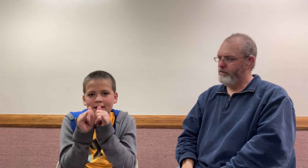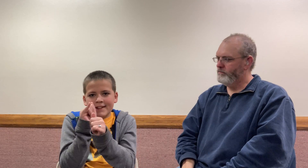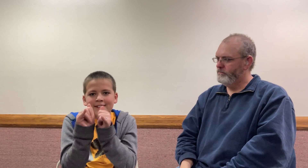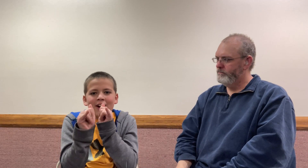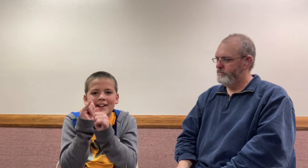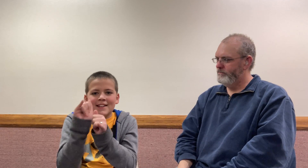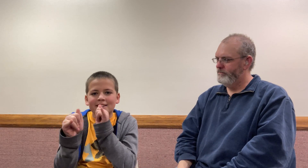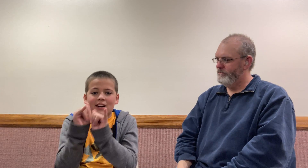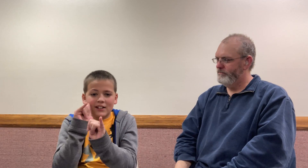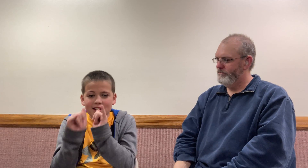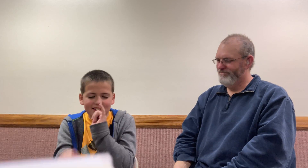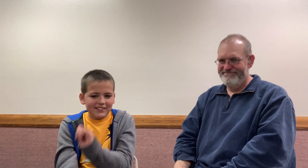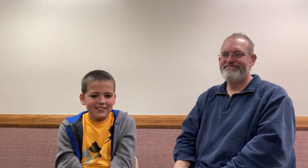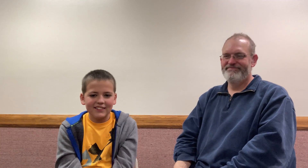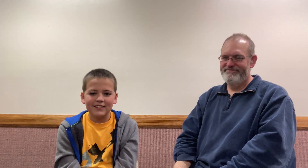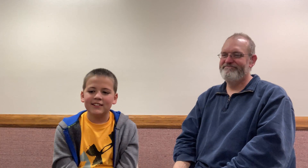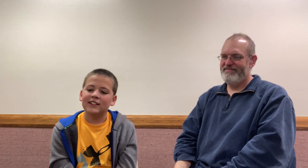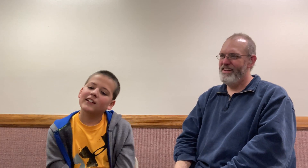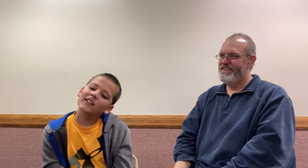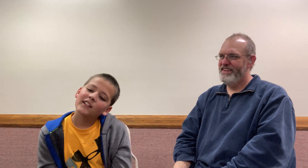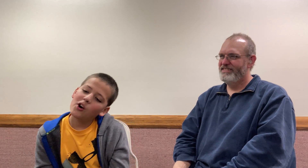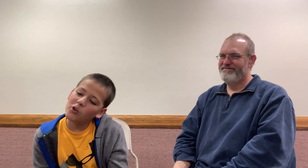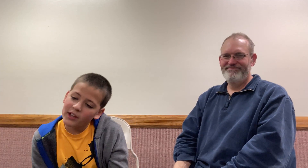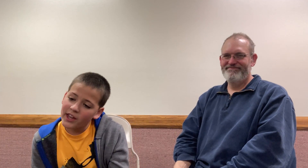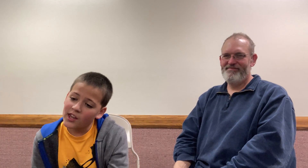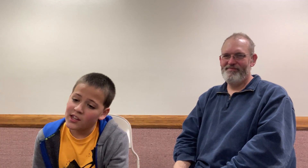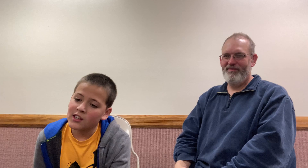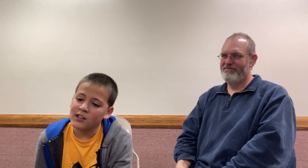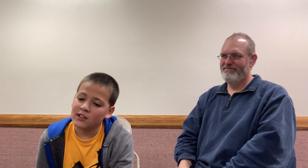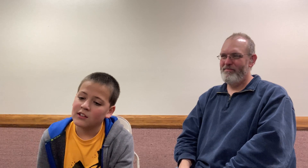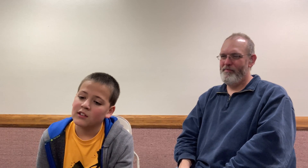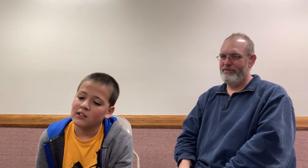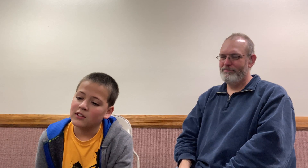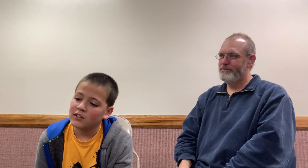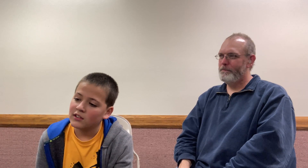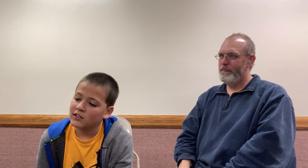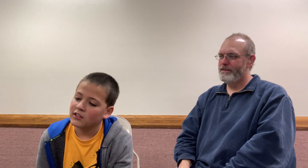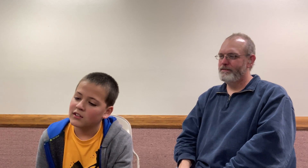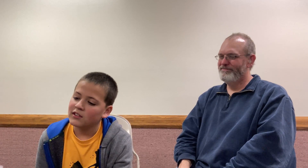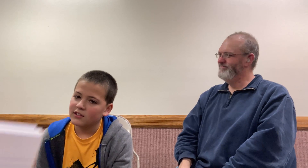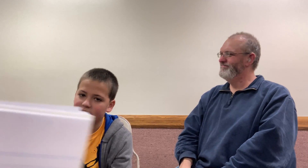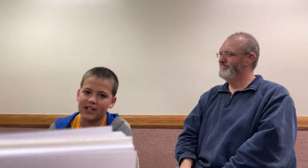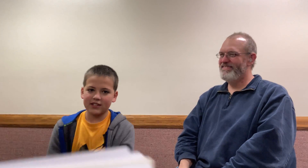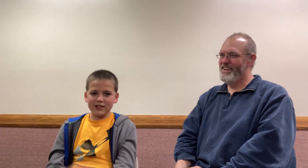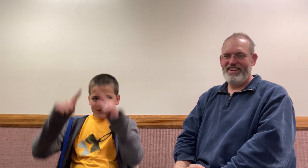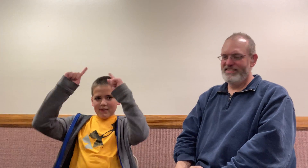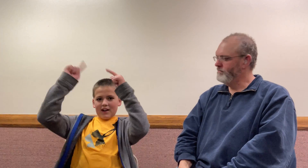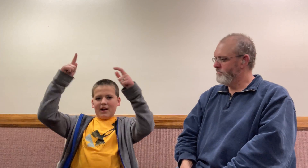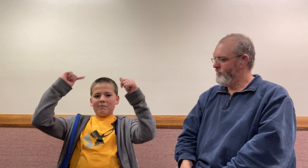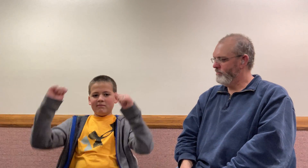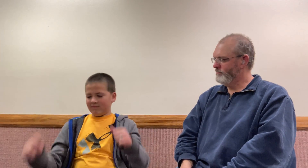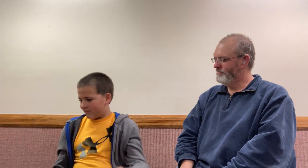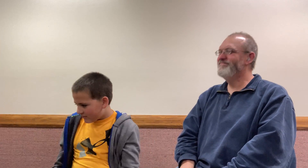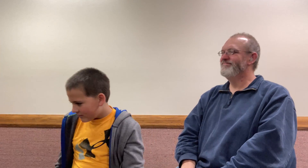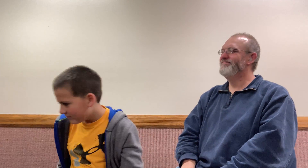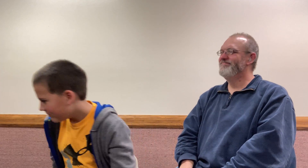interview. Talking. Awesome. Thank you. Okay. Good job. My turn. That's you, Mom. Tis